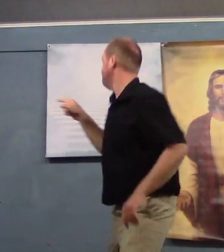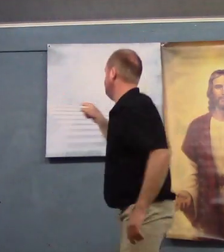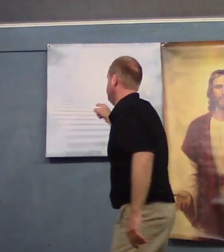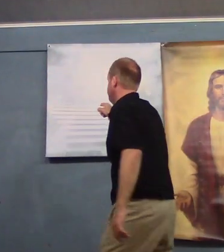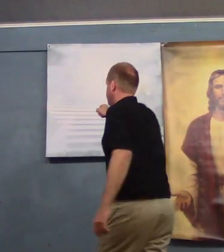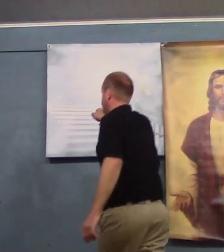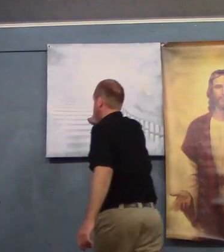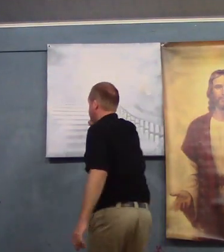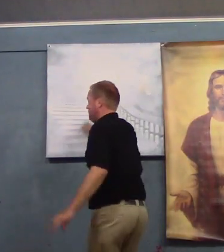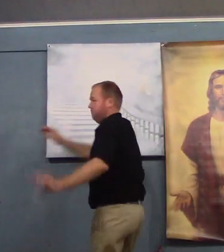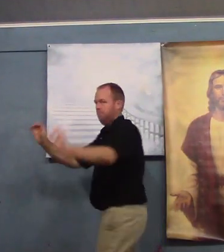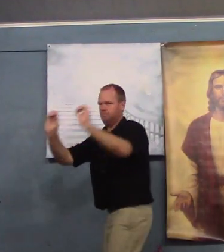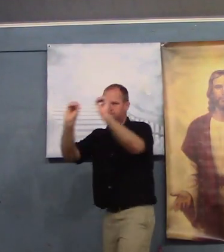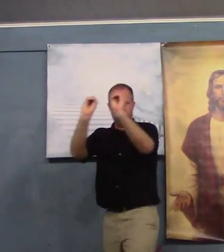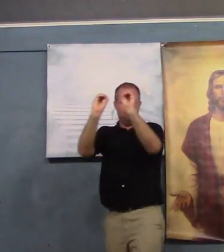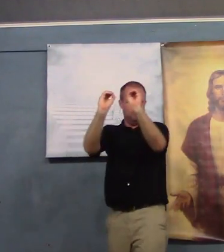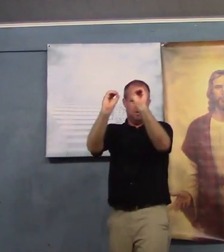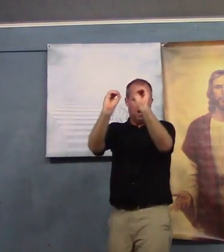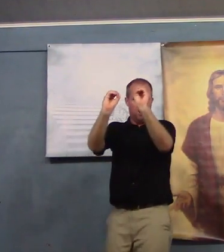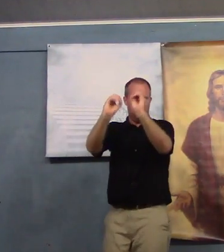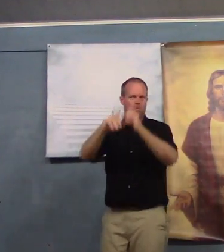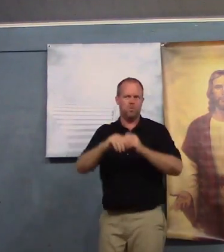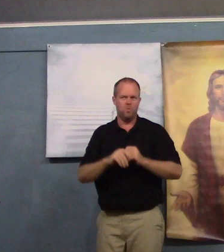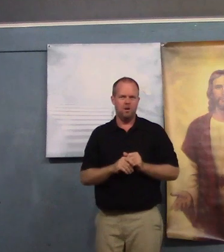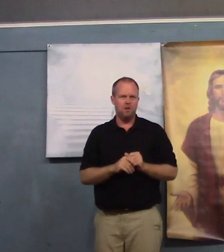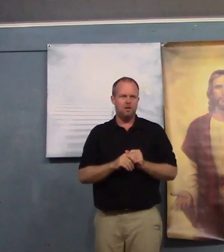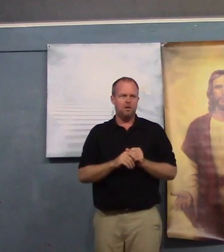But sin will not enter heaven.